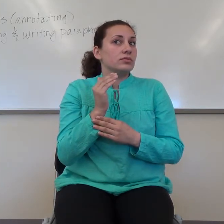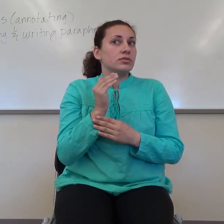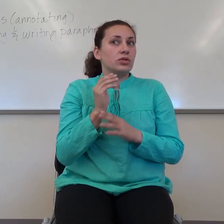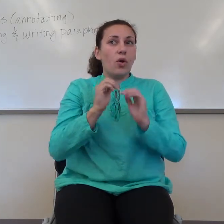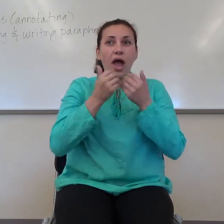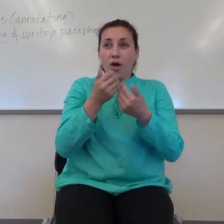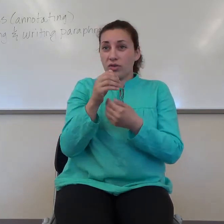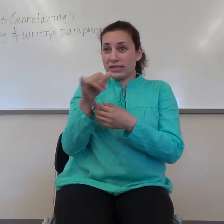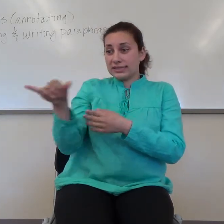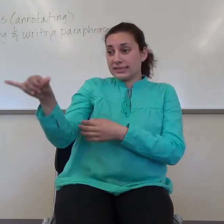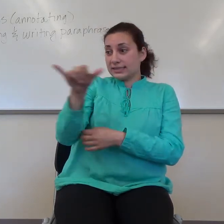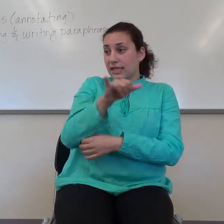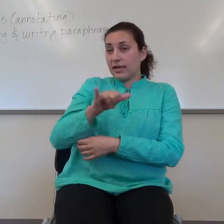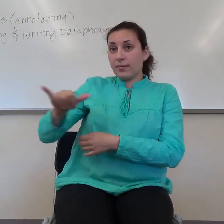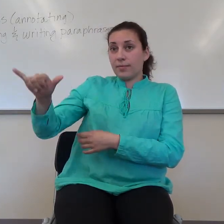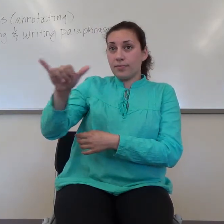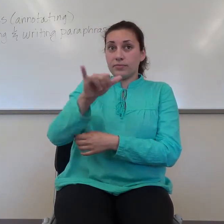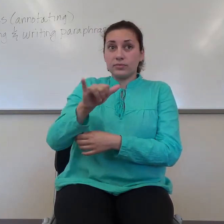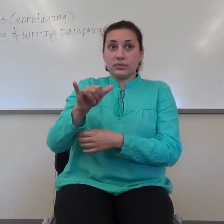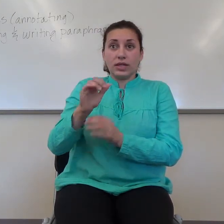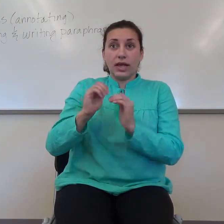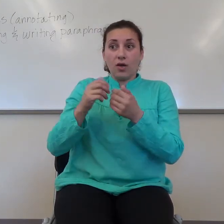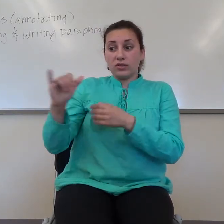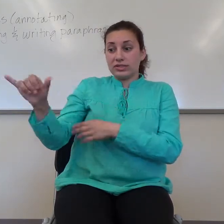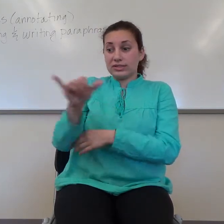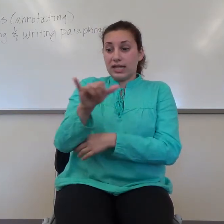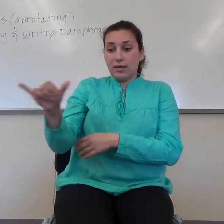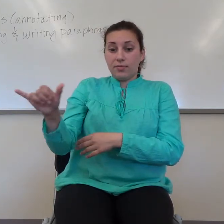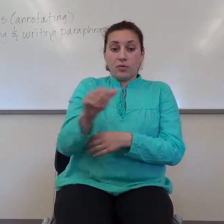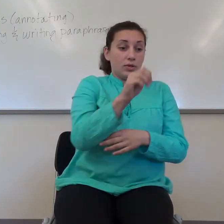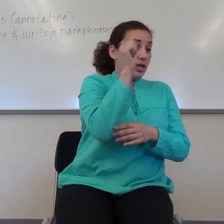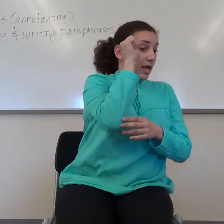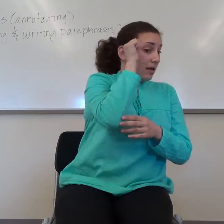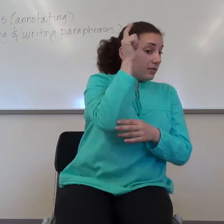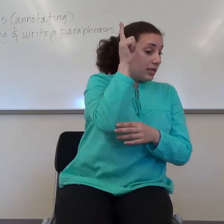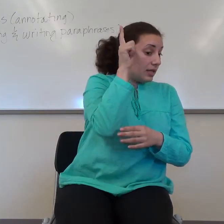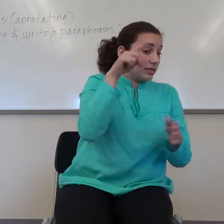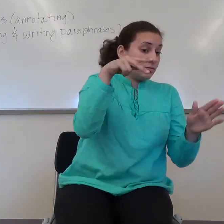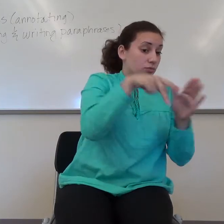similarities that have been found between Lincoln's assassination and